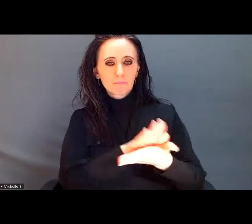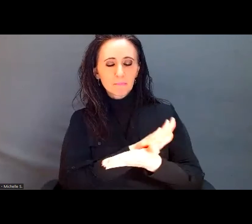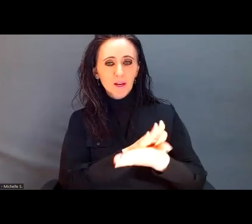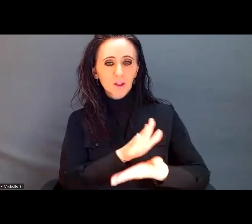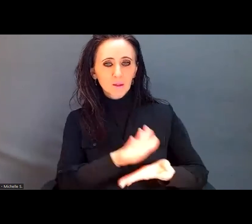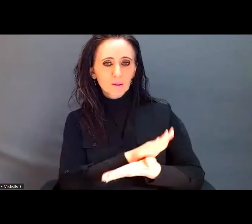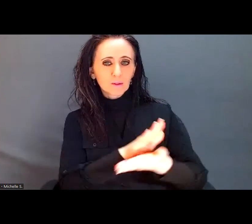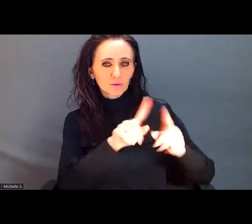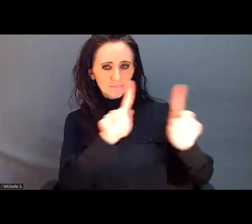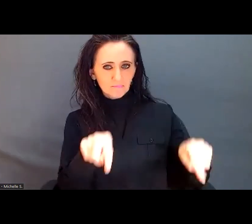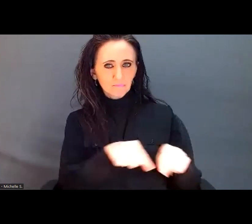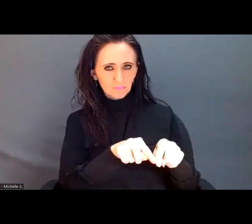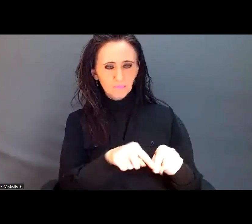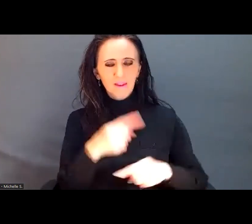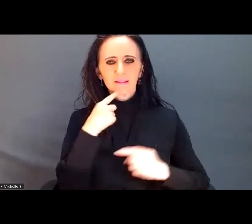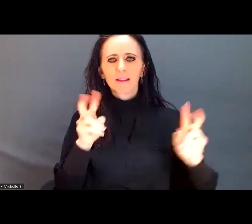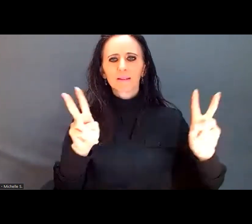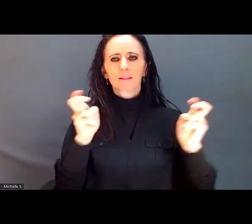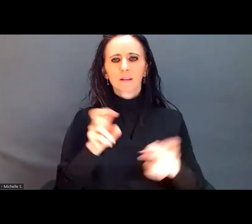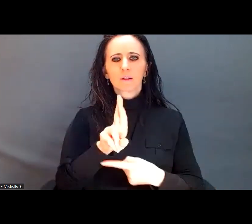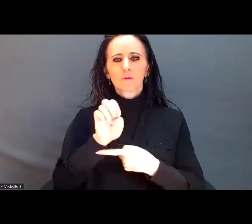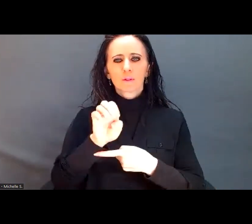resetting the context. That's where we want